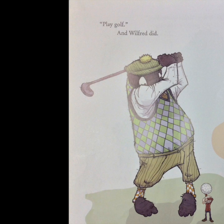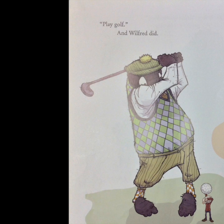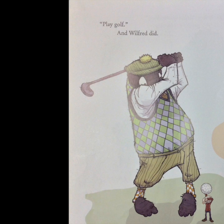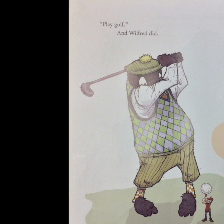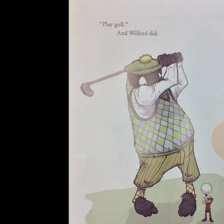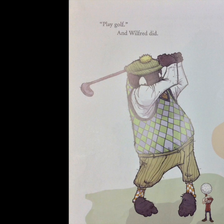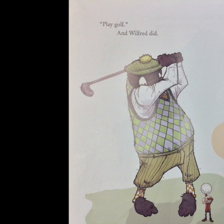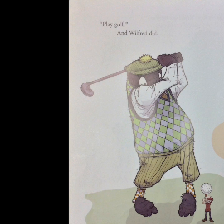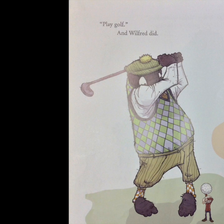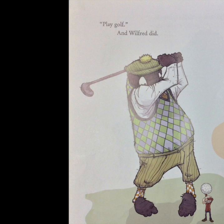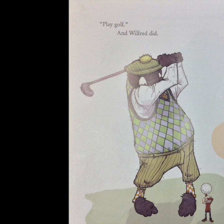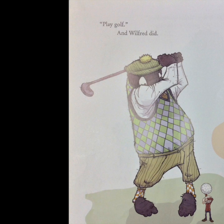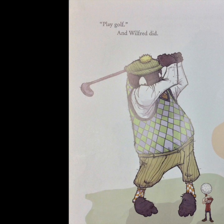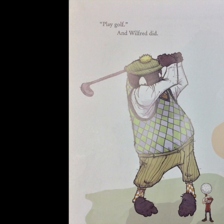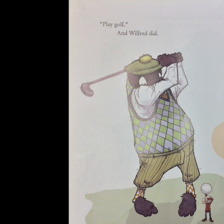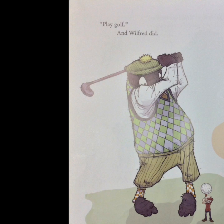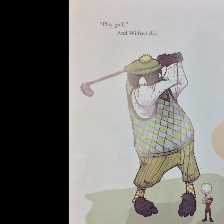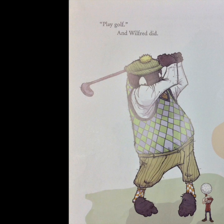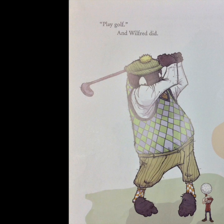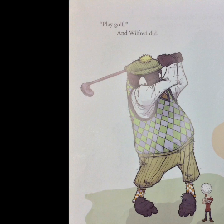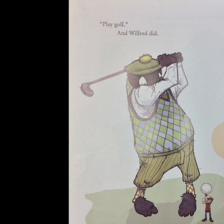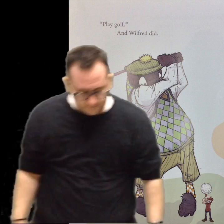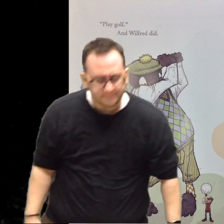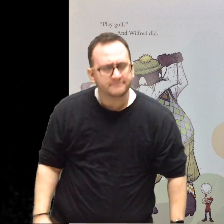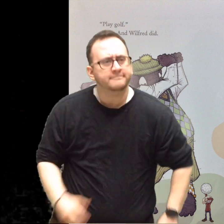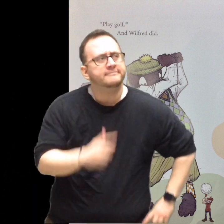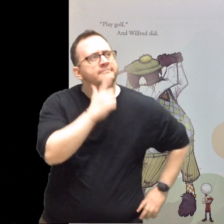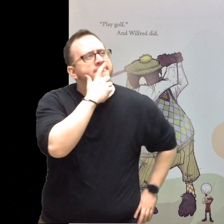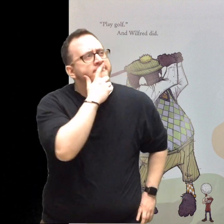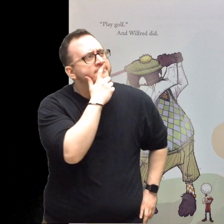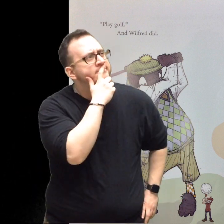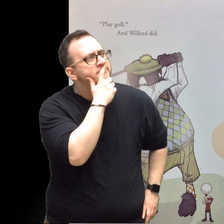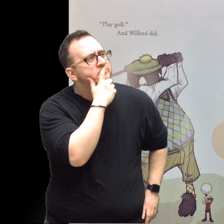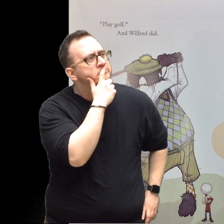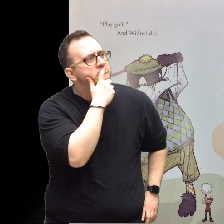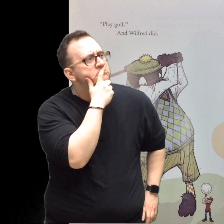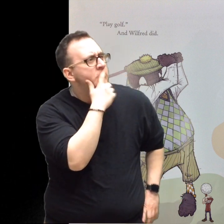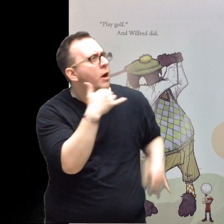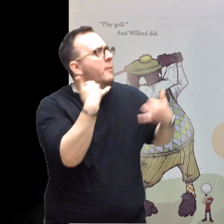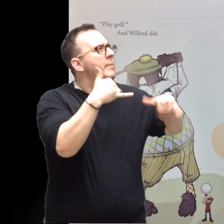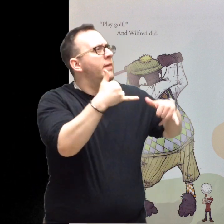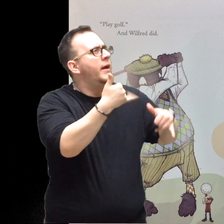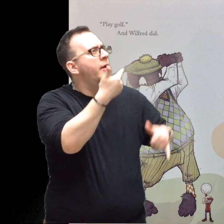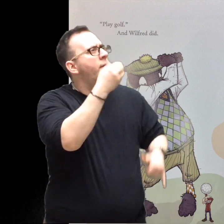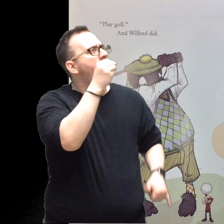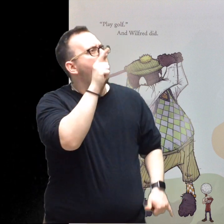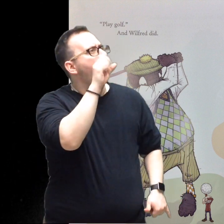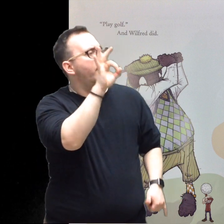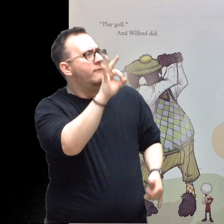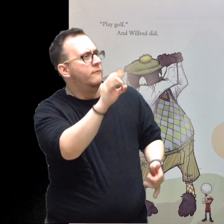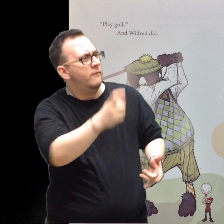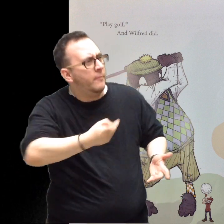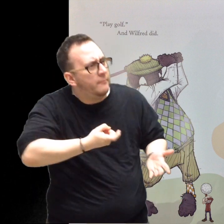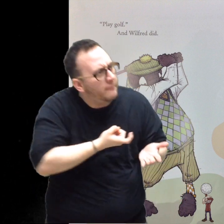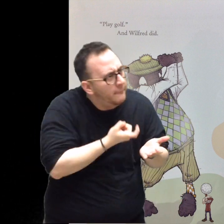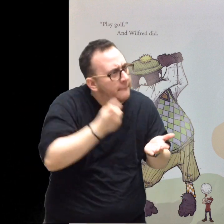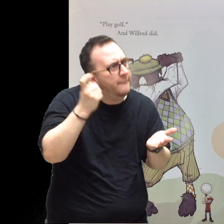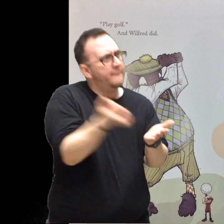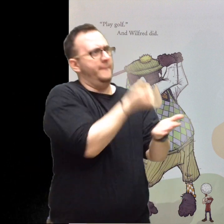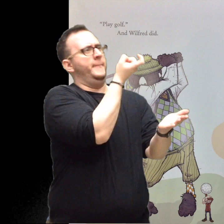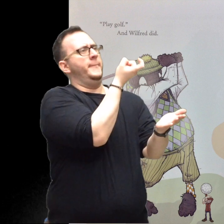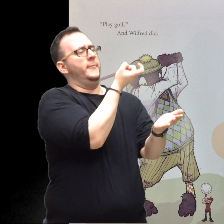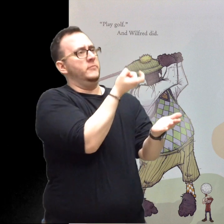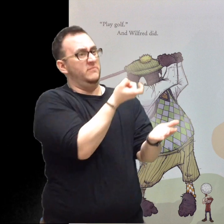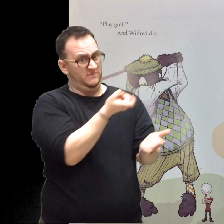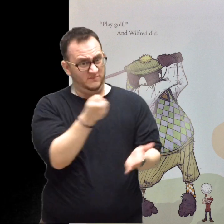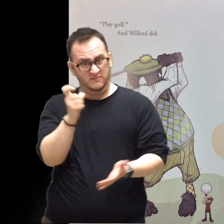Wilfred plays the ukulele, also dancing. Play golf. And Wilfred did.